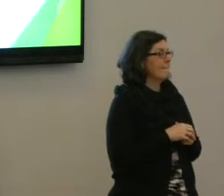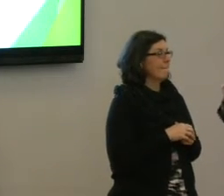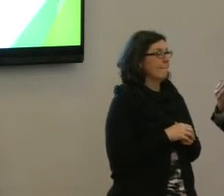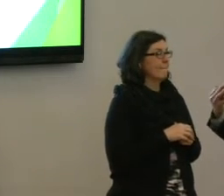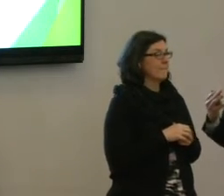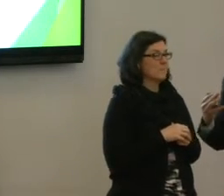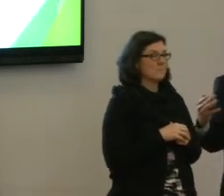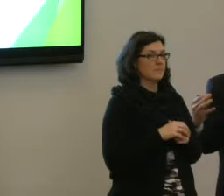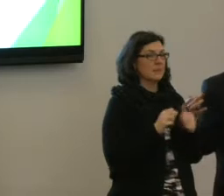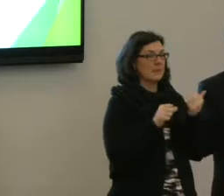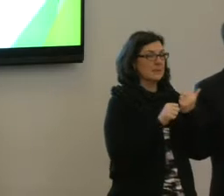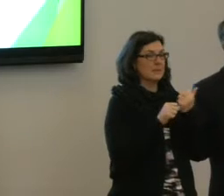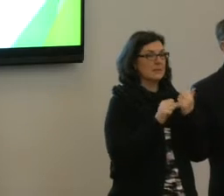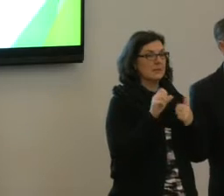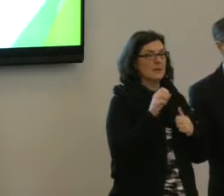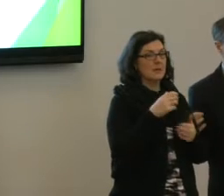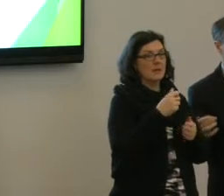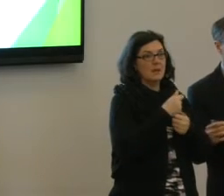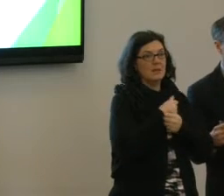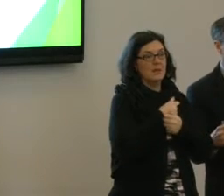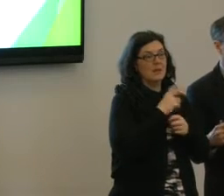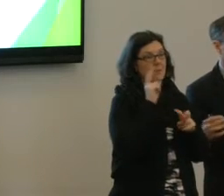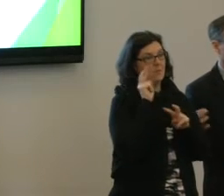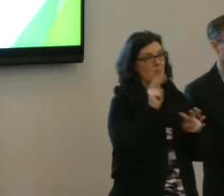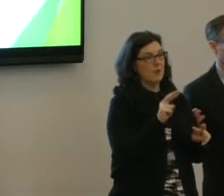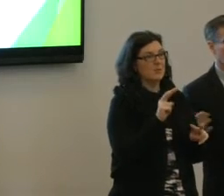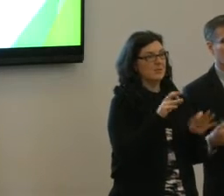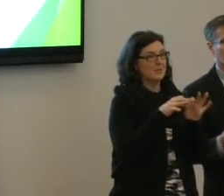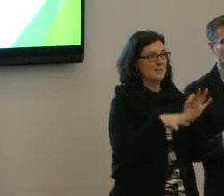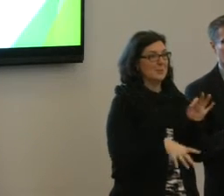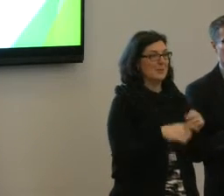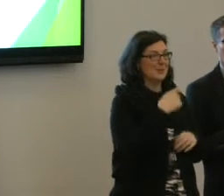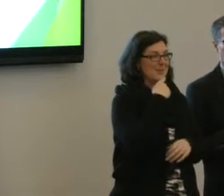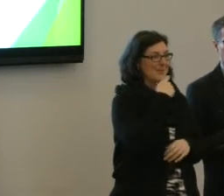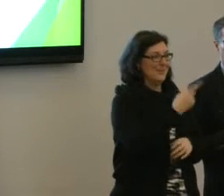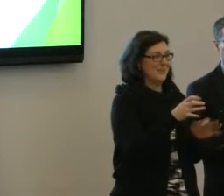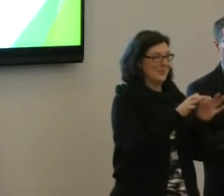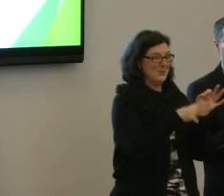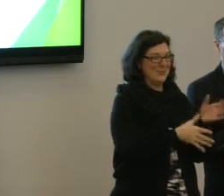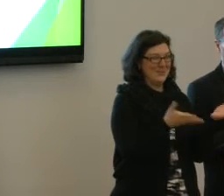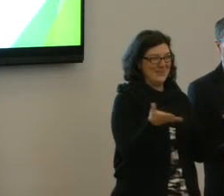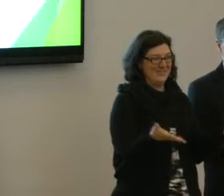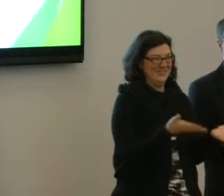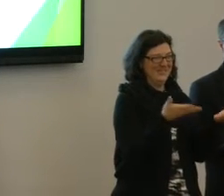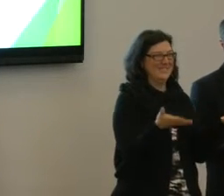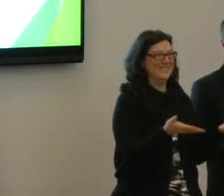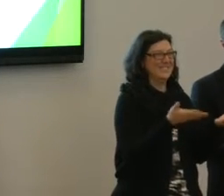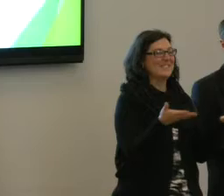I love watching interpreters. I told interpreter here that